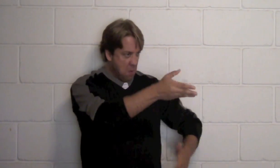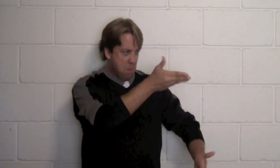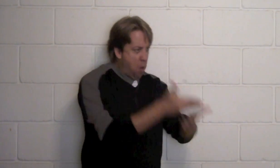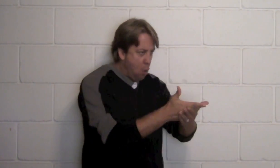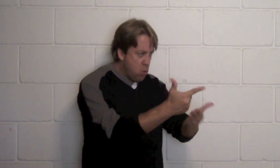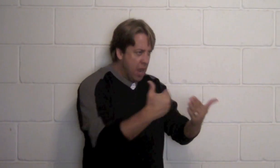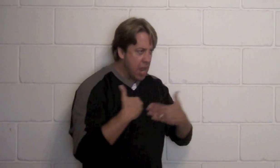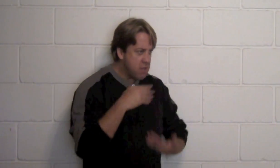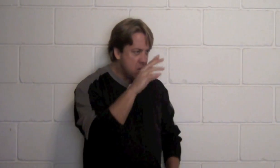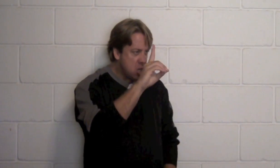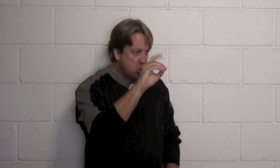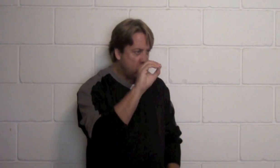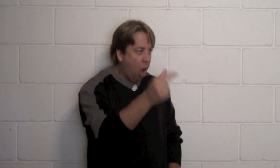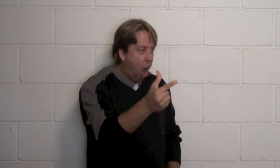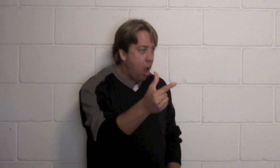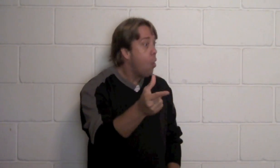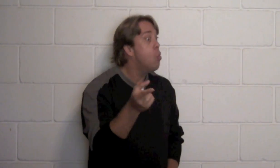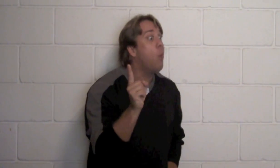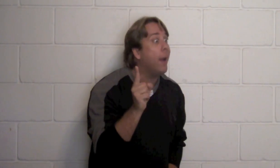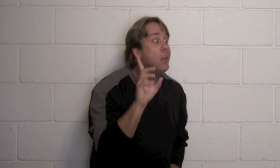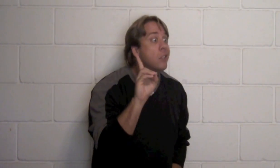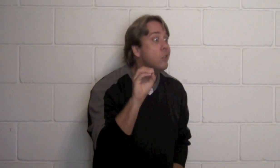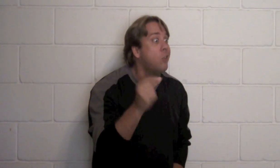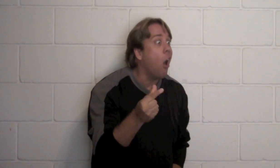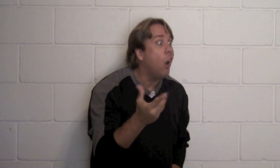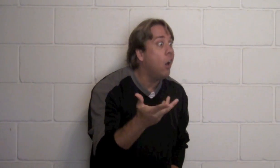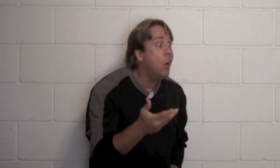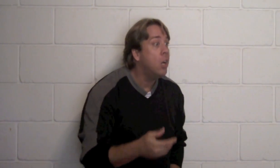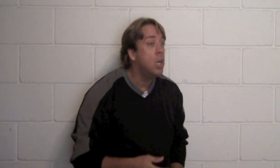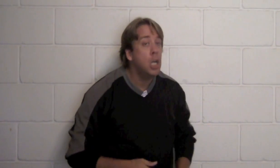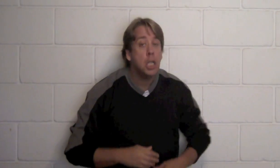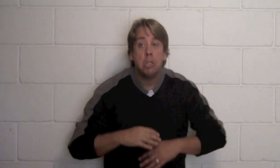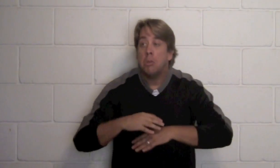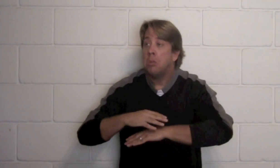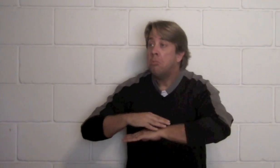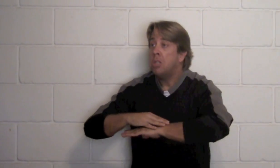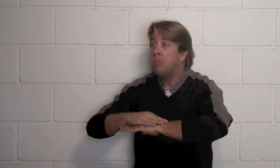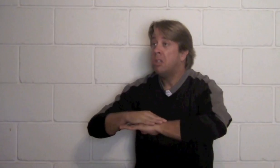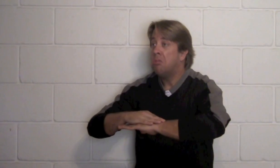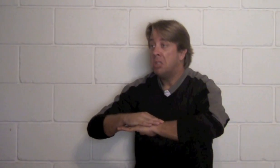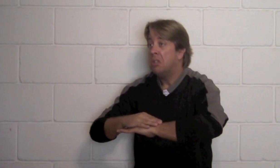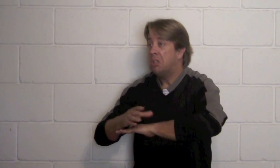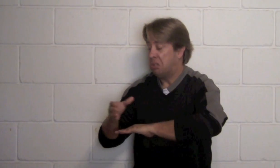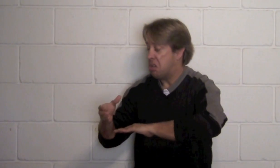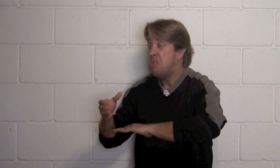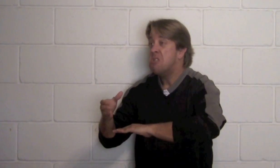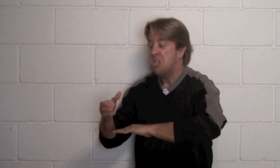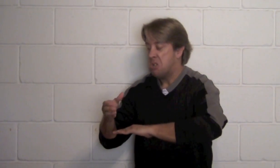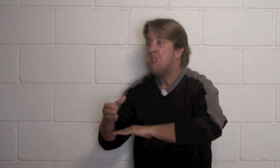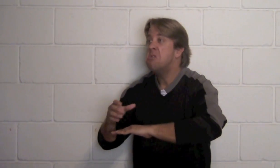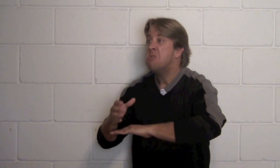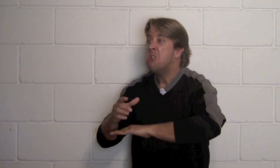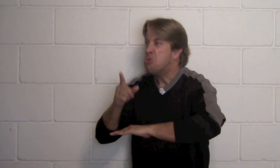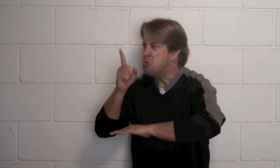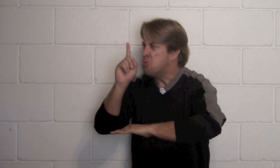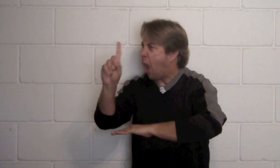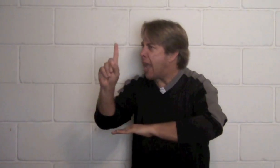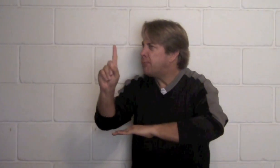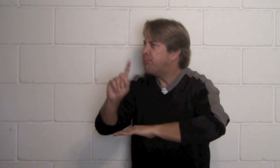you this. You have to prove that you have a dog. Where's your dog? So the old woman said,